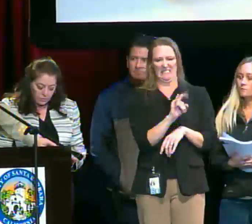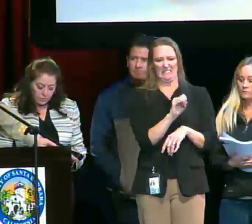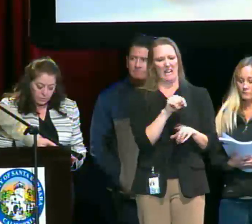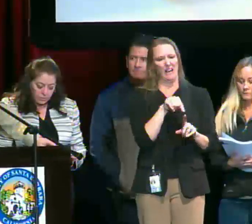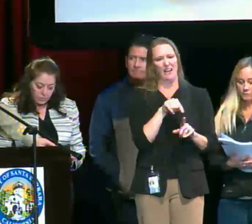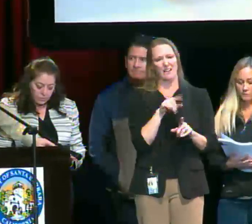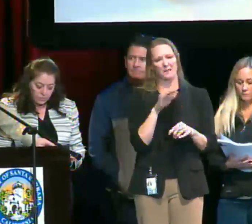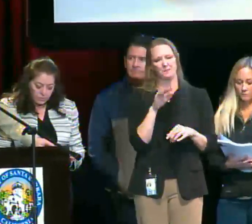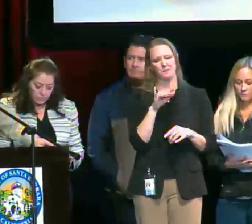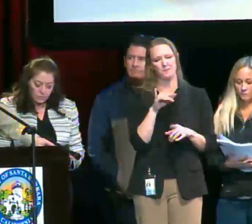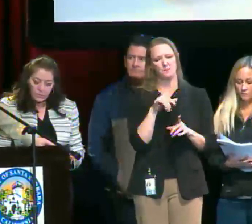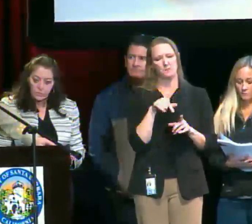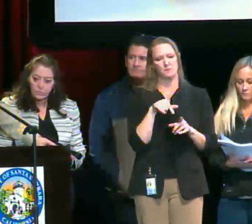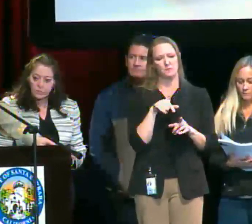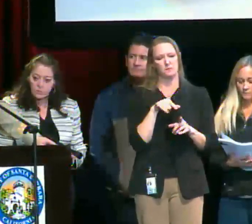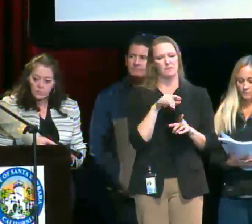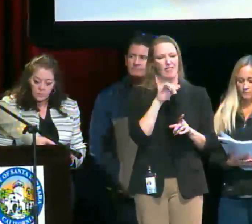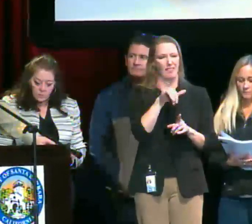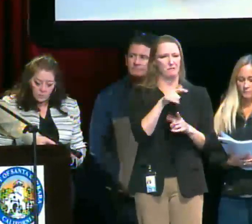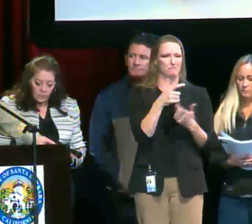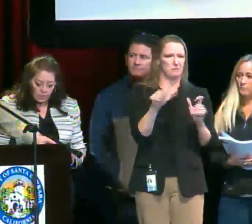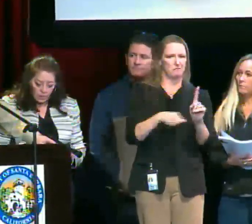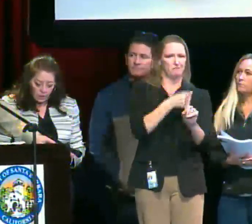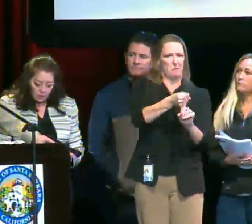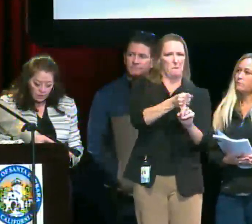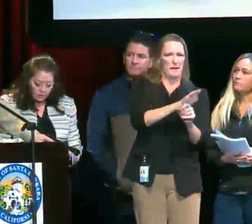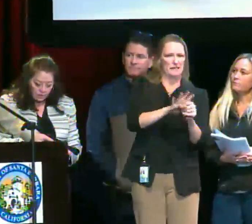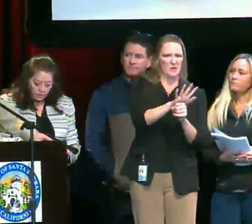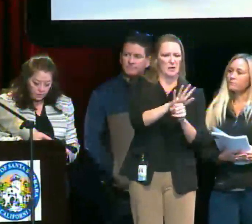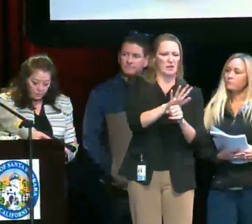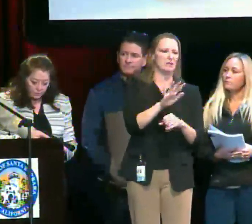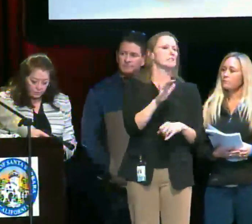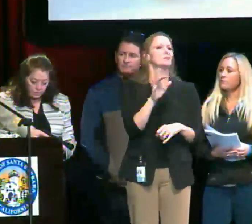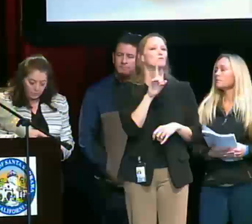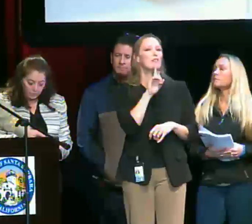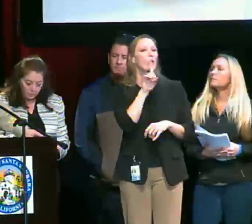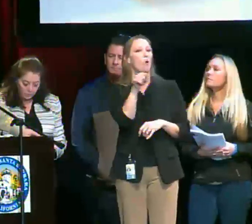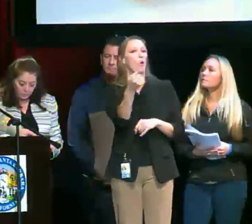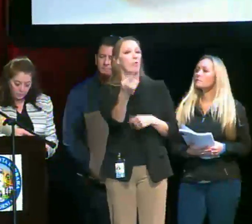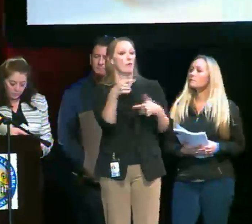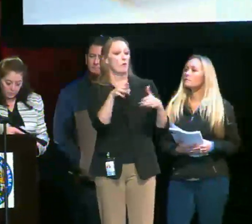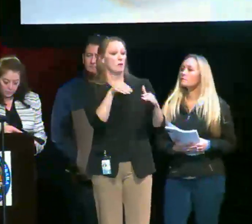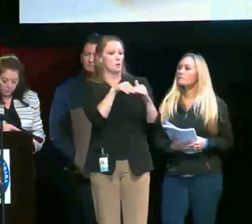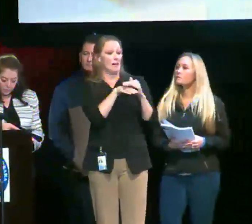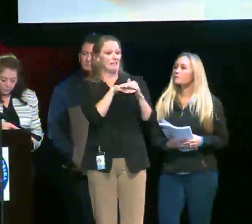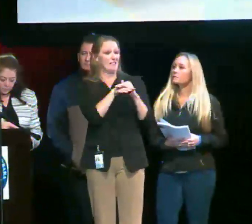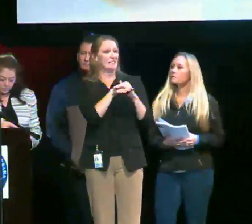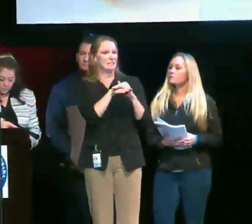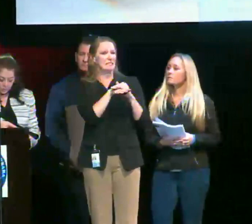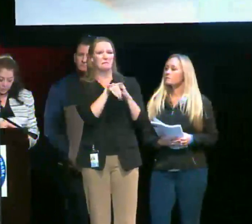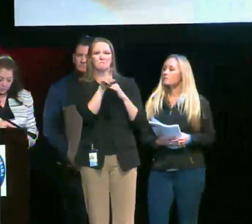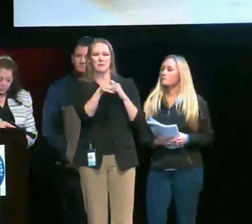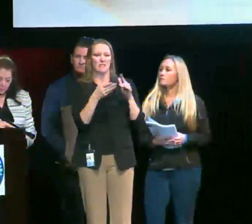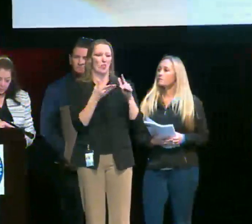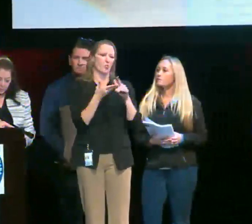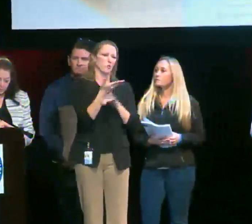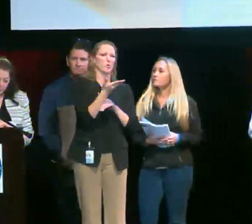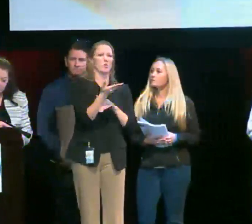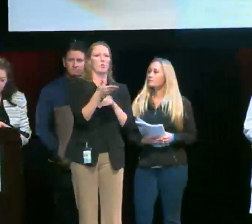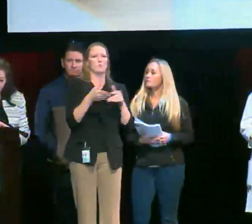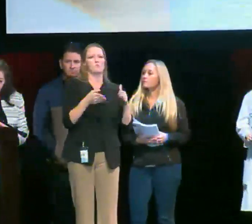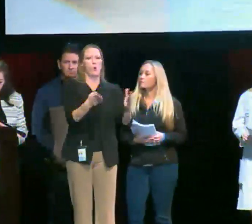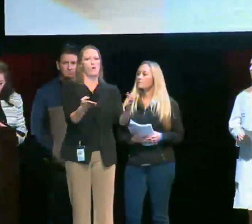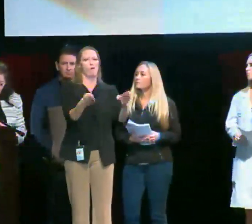of the impact area and is only accessible through a closed road. And that road will